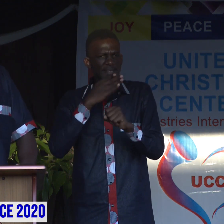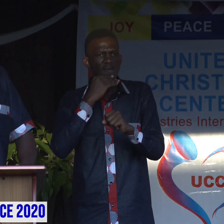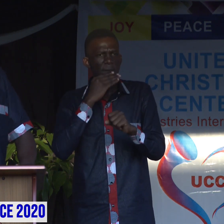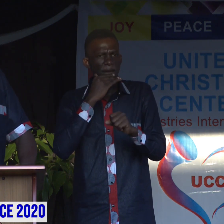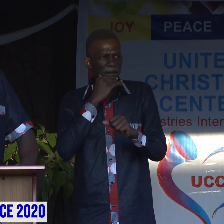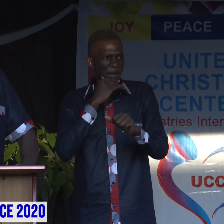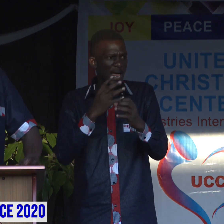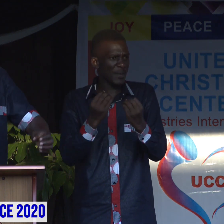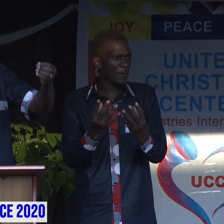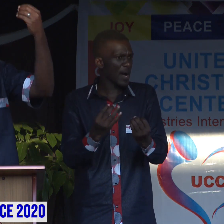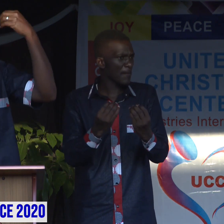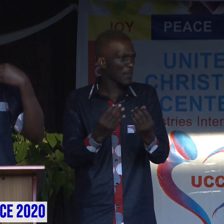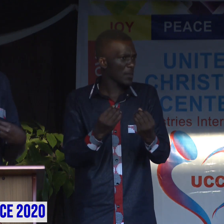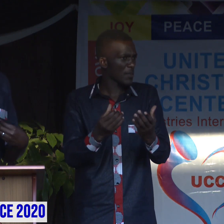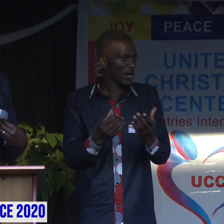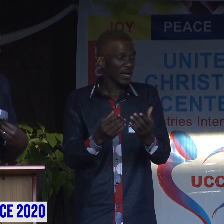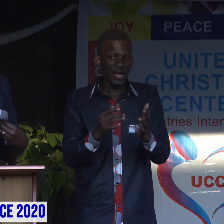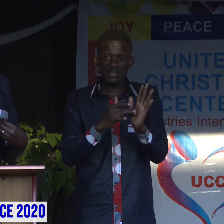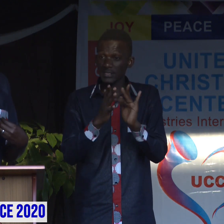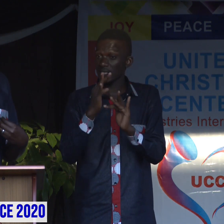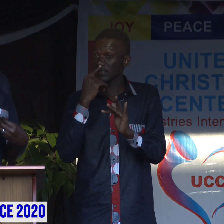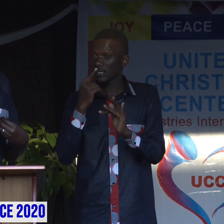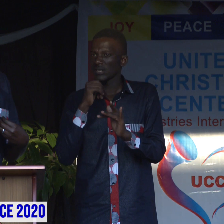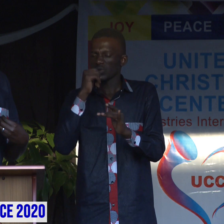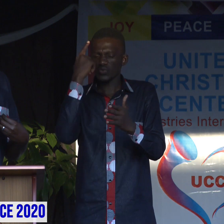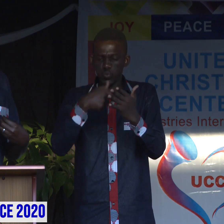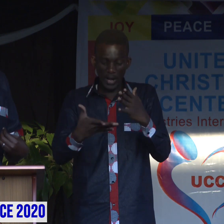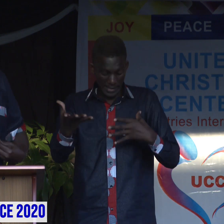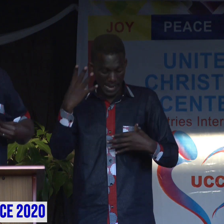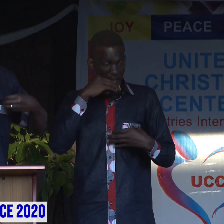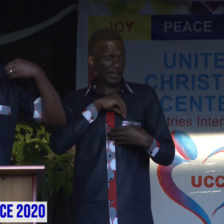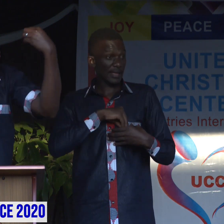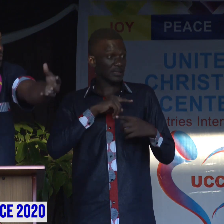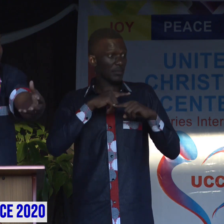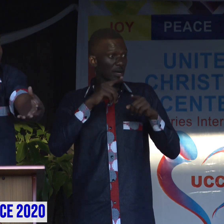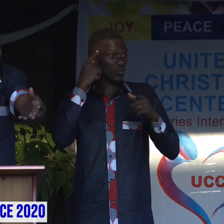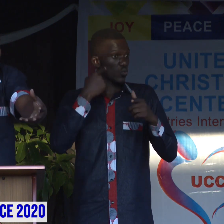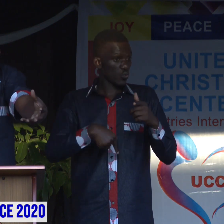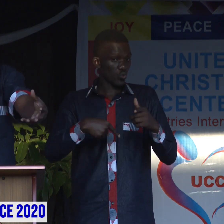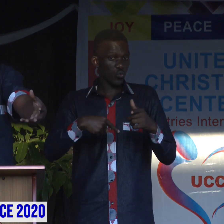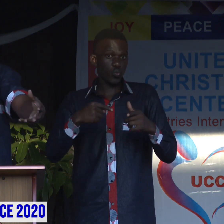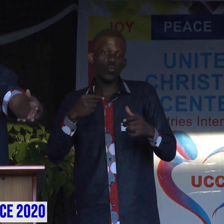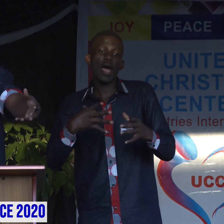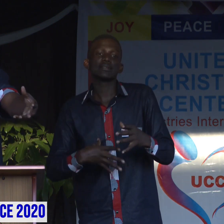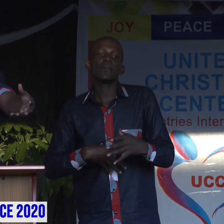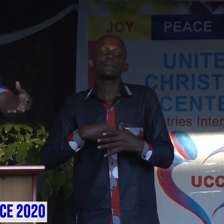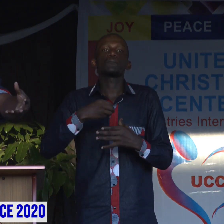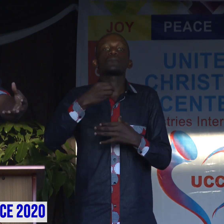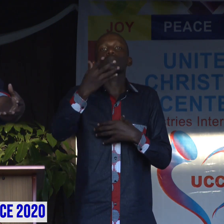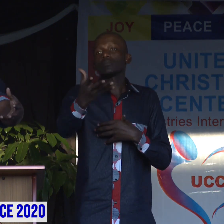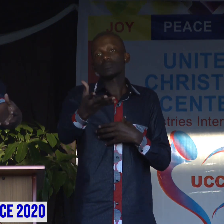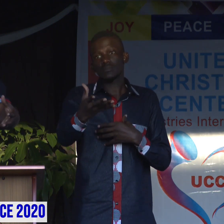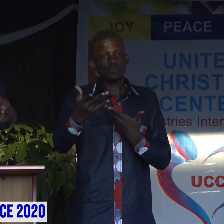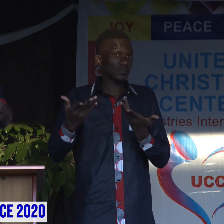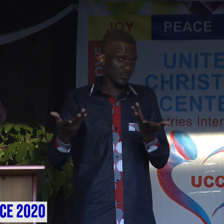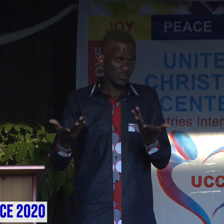ekyonoona omuntu. And he says not what enters him. N'agamba si ekyo ekiyingira mu muntu. But what comes out of him. Naye ekifuluma mu ye. Praise